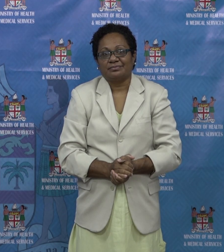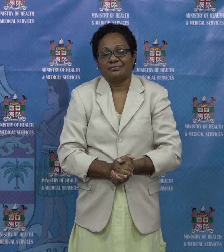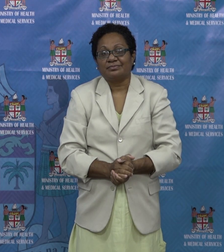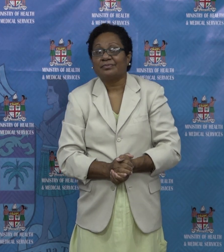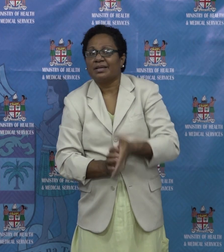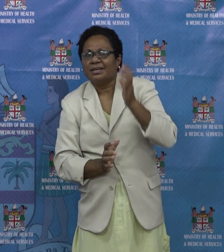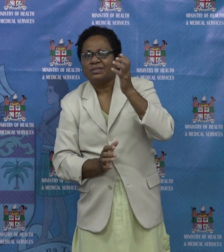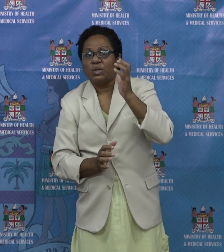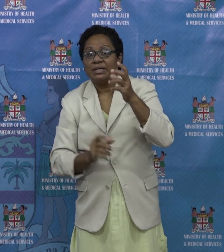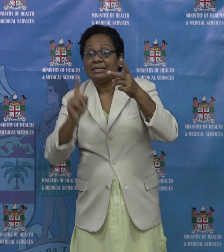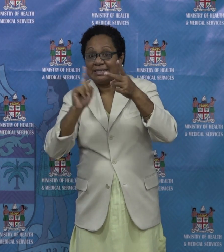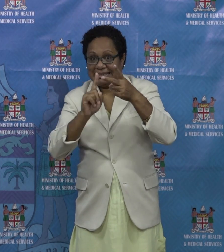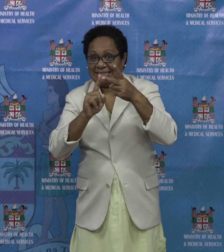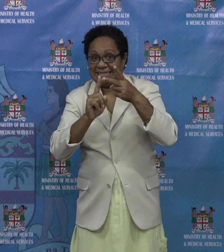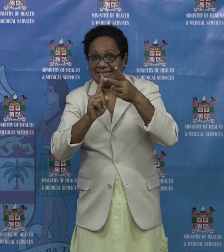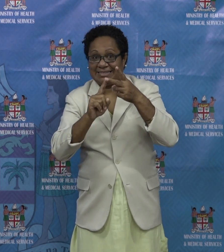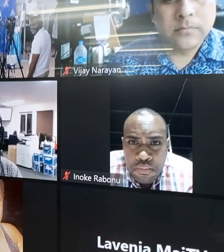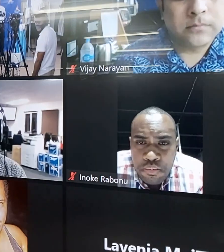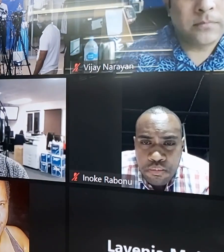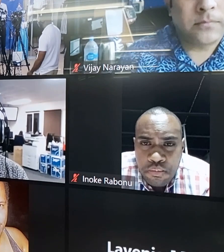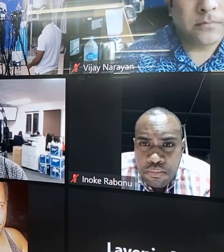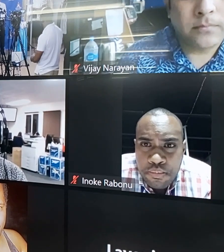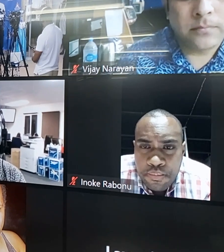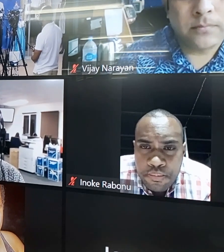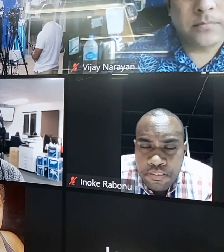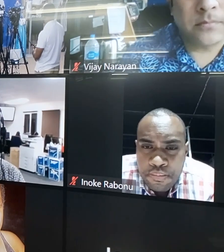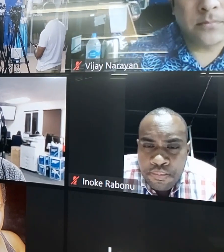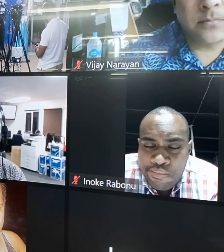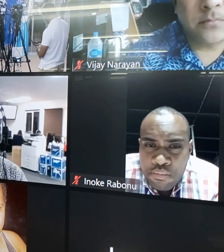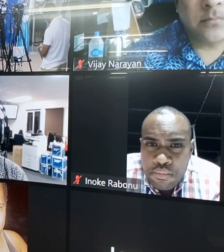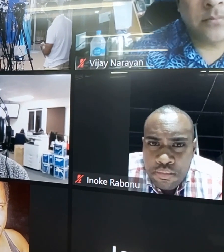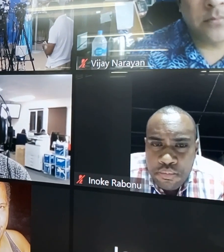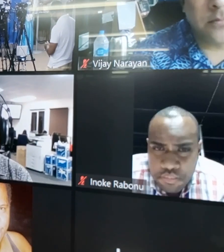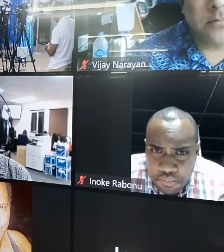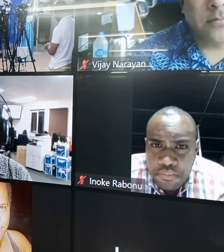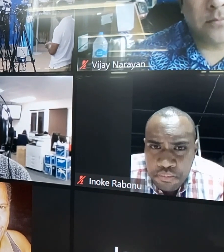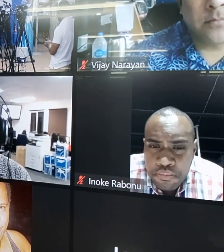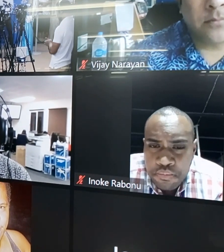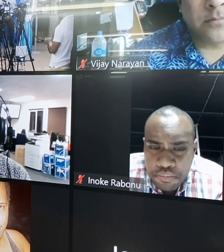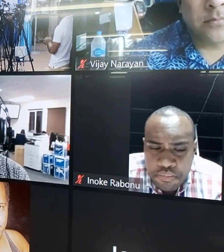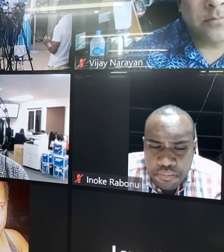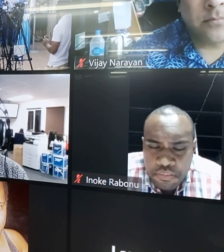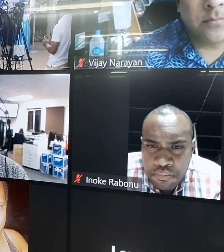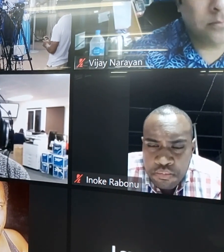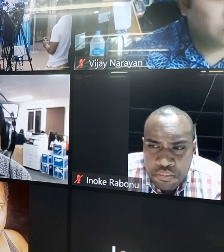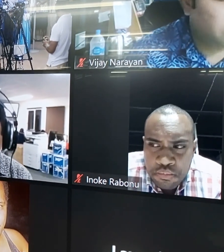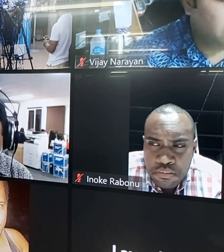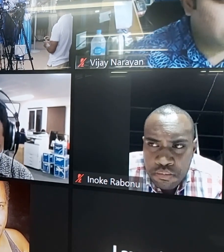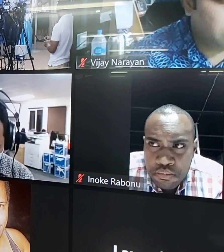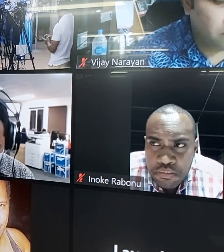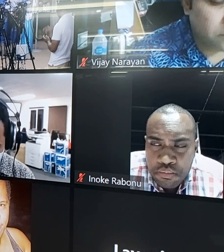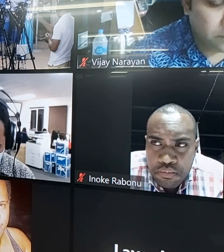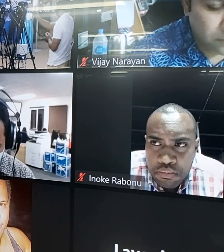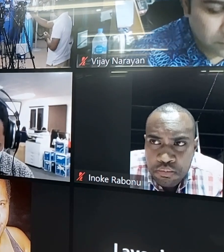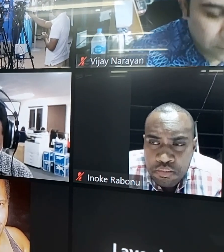Sorry, I've got a second question. How many lab technicians do we have in total, the staff that